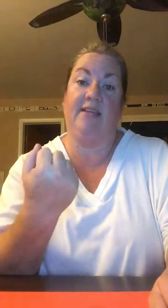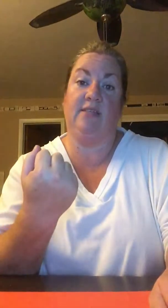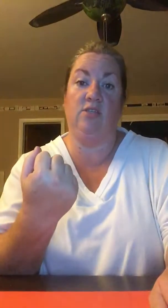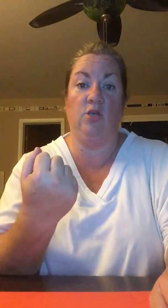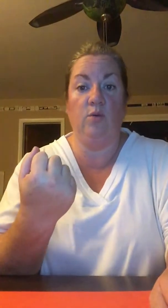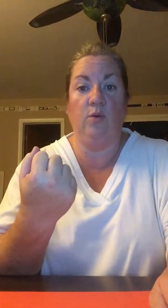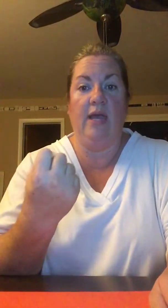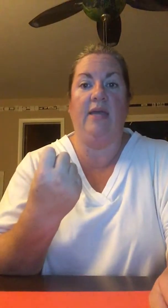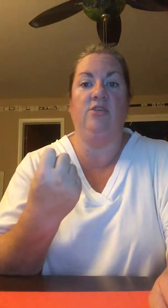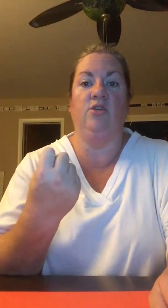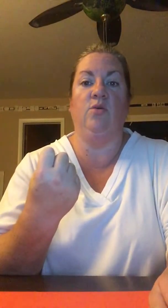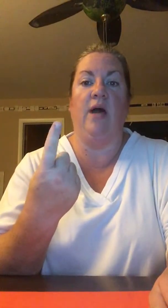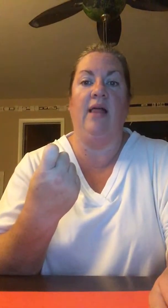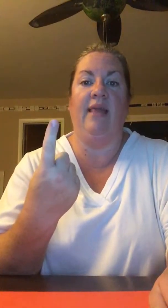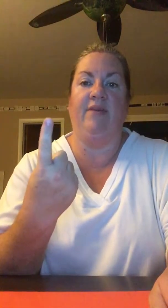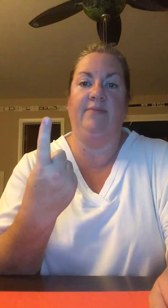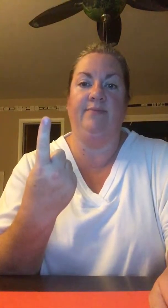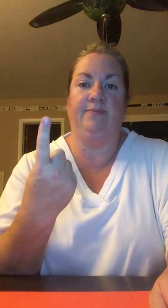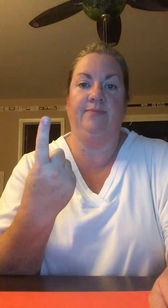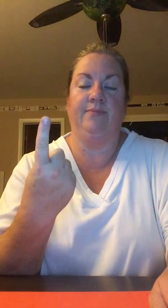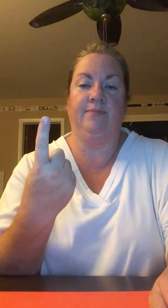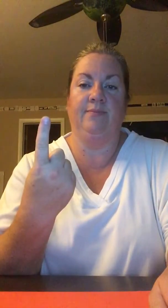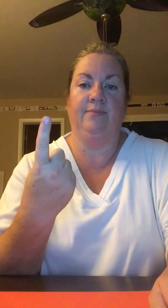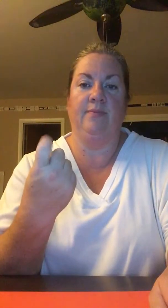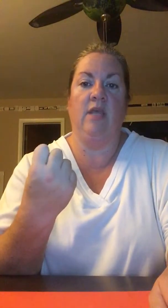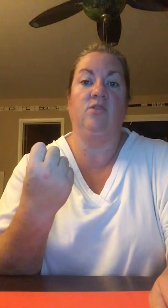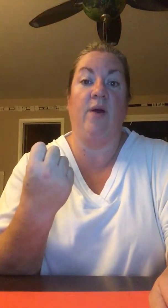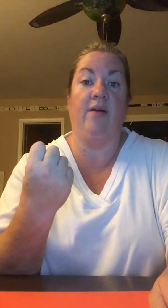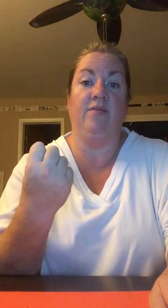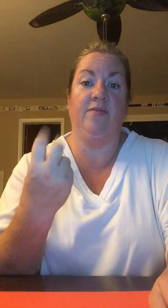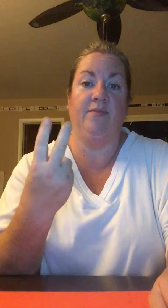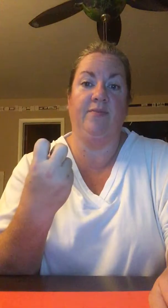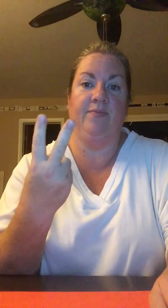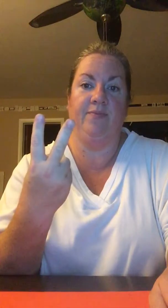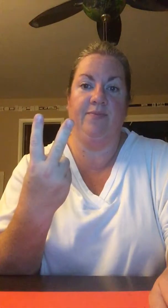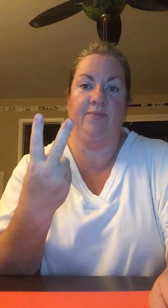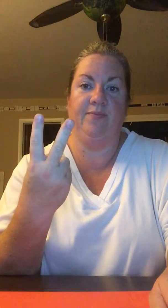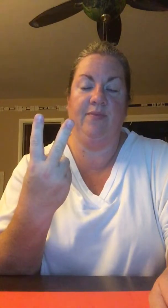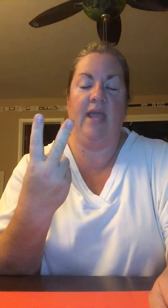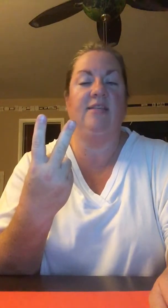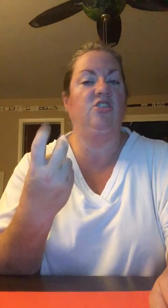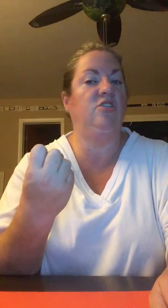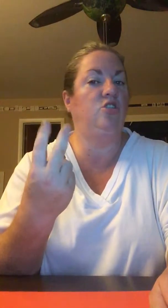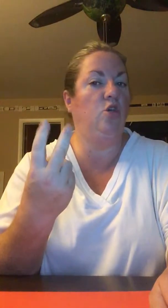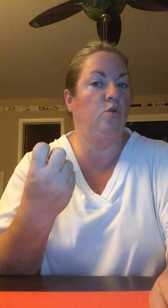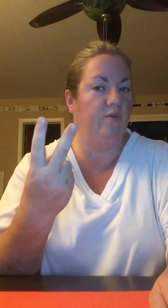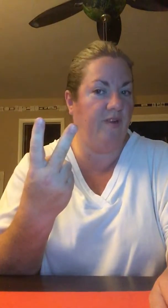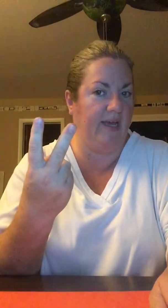faces you, and you do 11. 12, and it's just 2